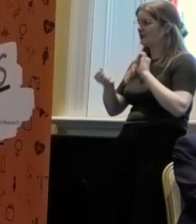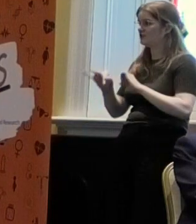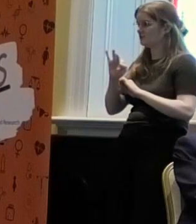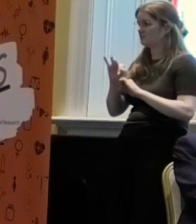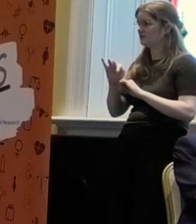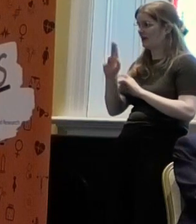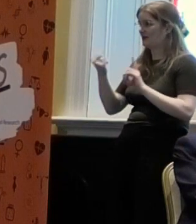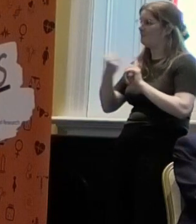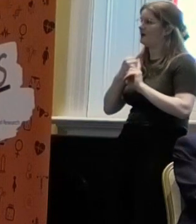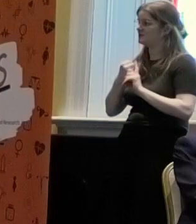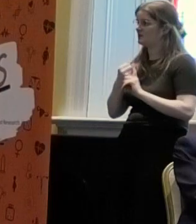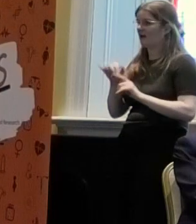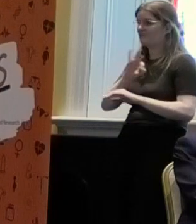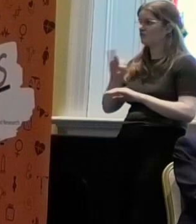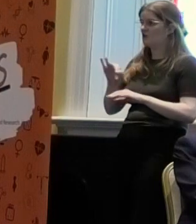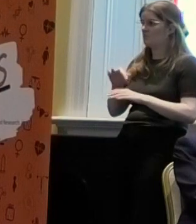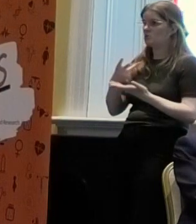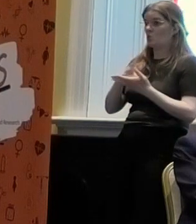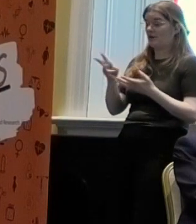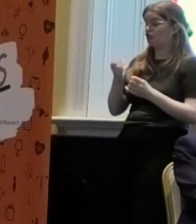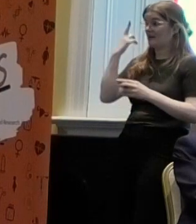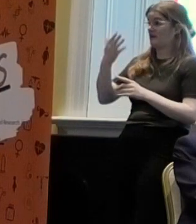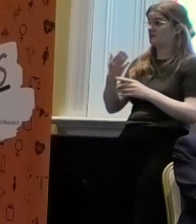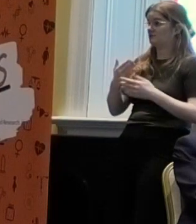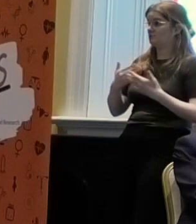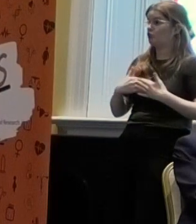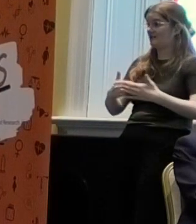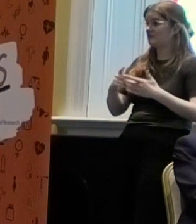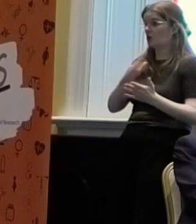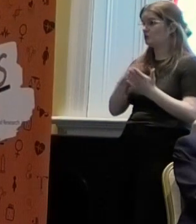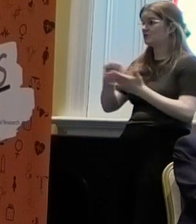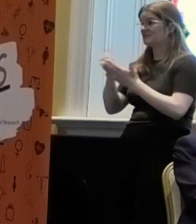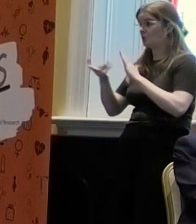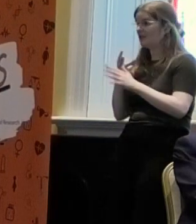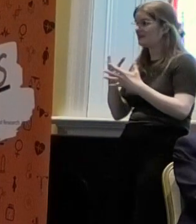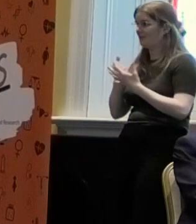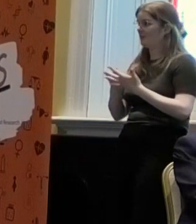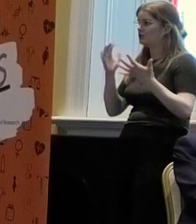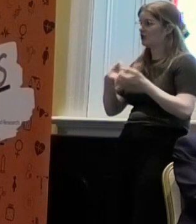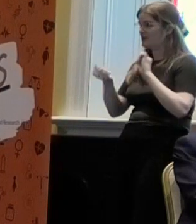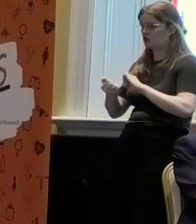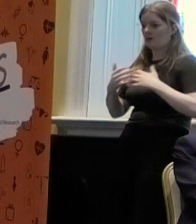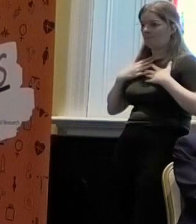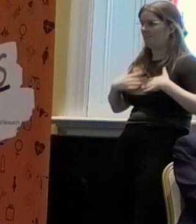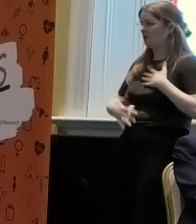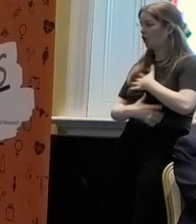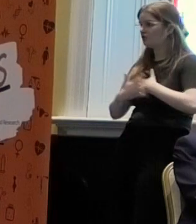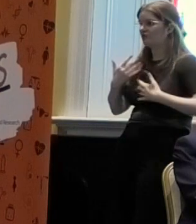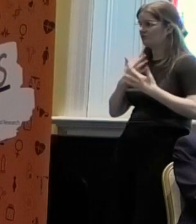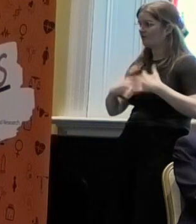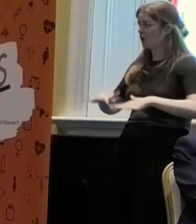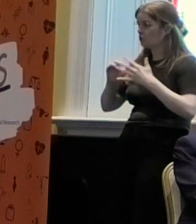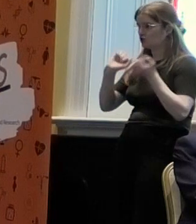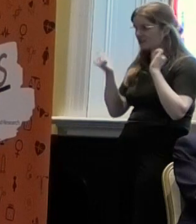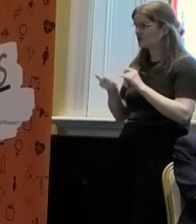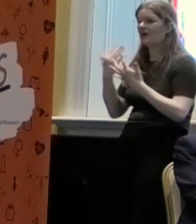has a positive pregnancy test to kind of 6 weeks postpartum. There is increase in blood volume, there is change in renal blood flow. So many